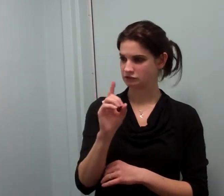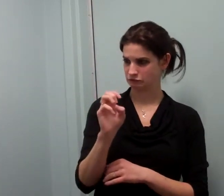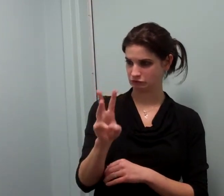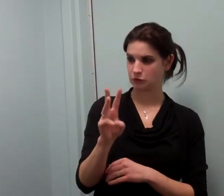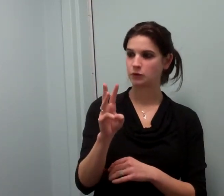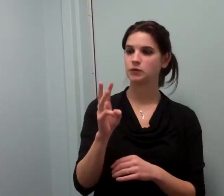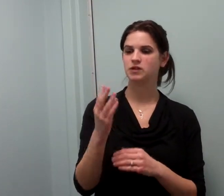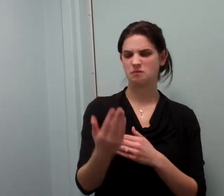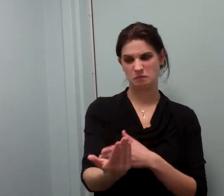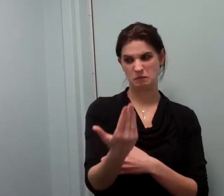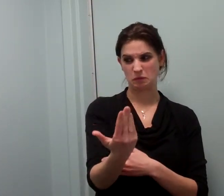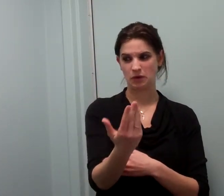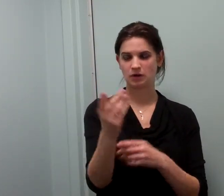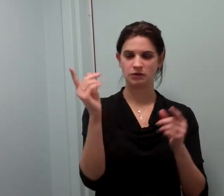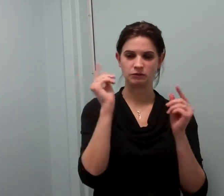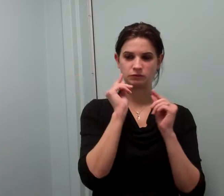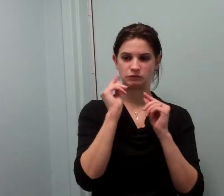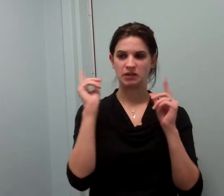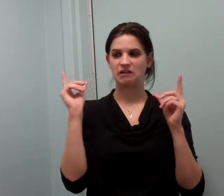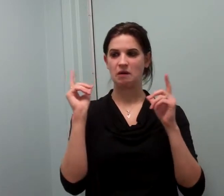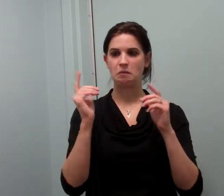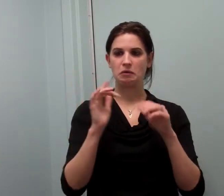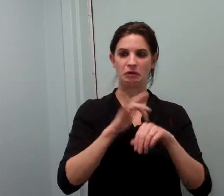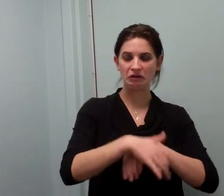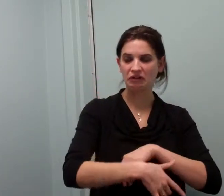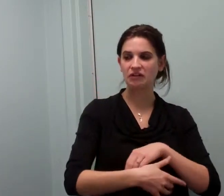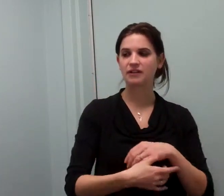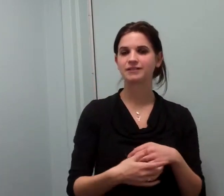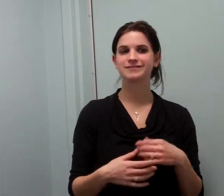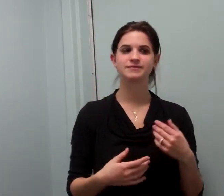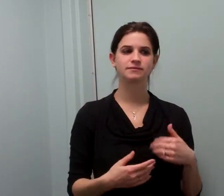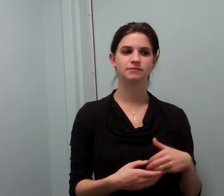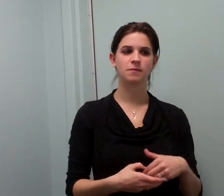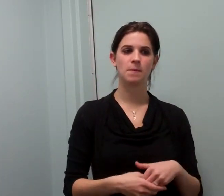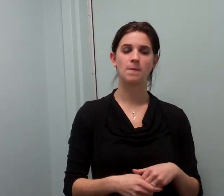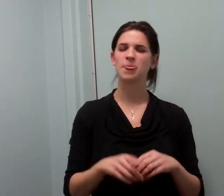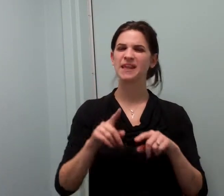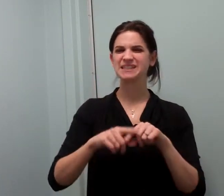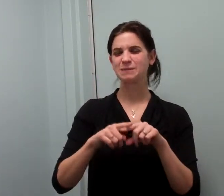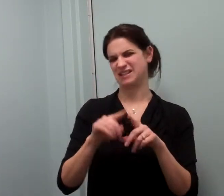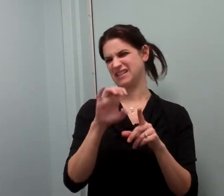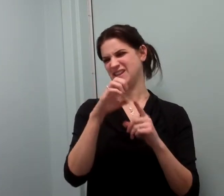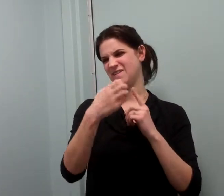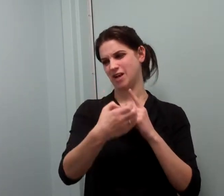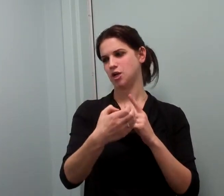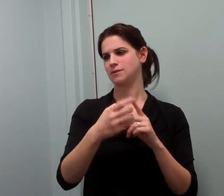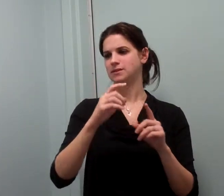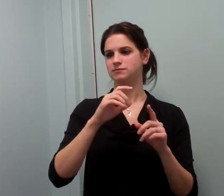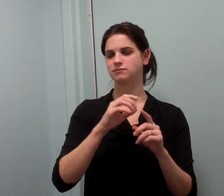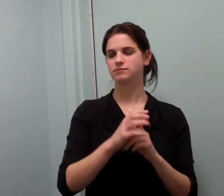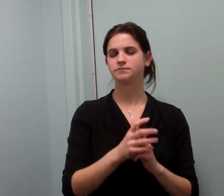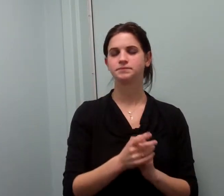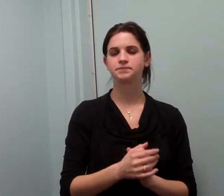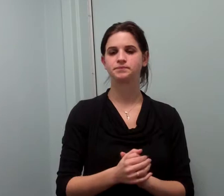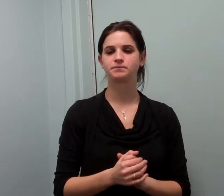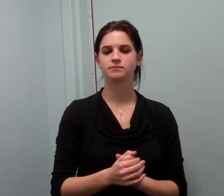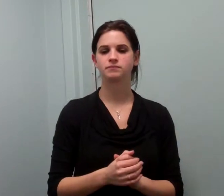early, and it depends on the environmental situation, and take off your socks and shoes and